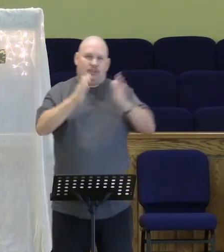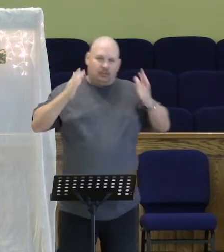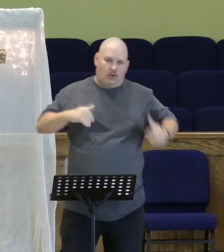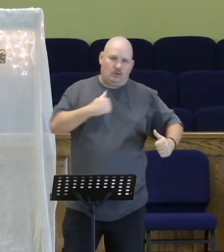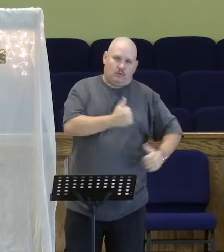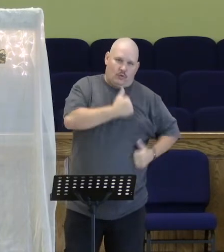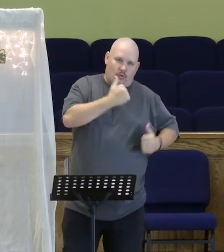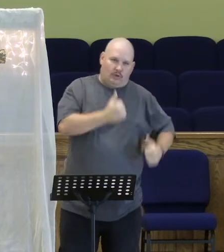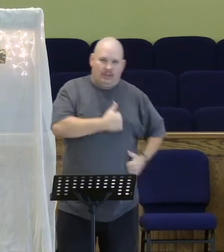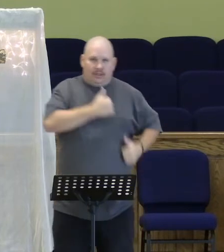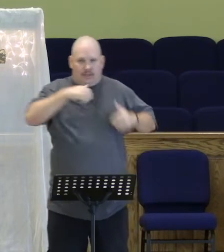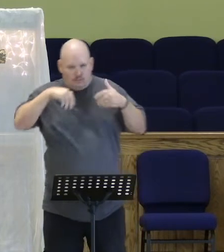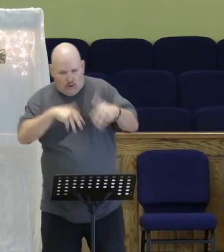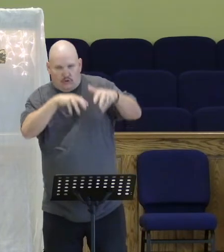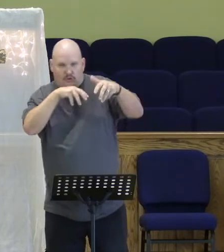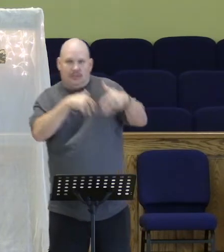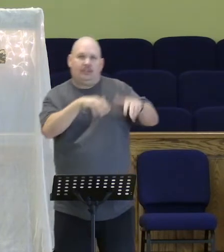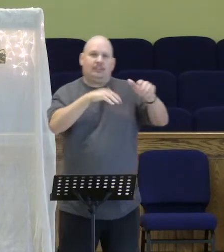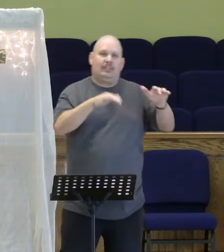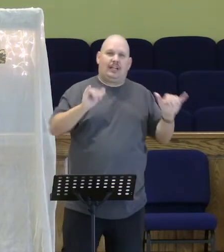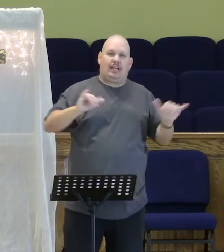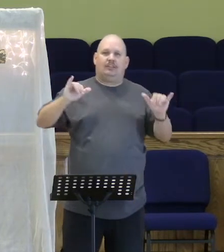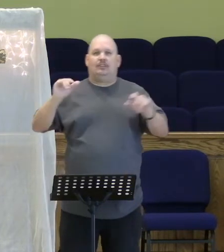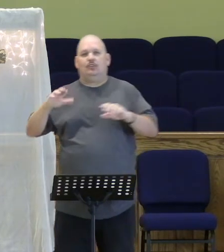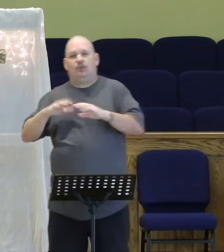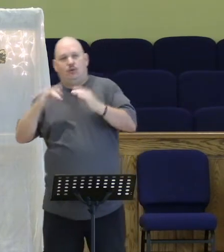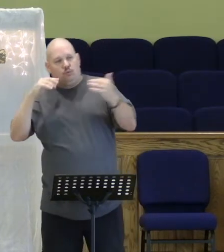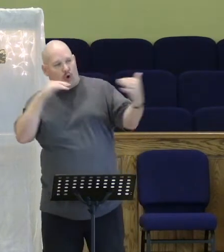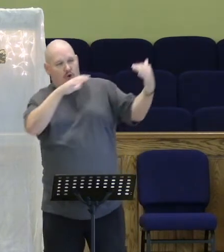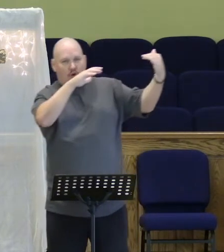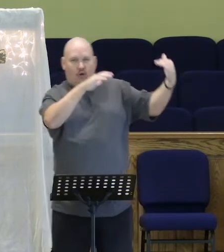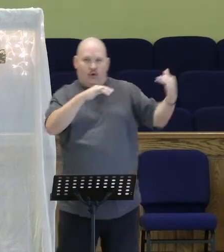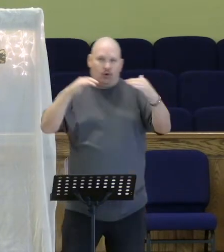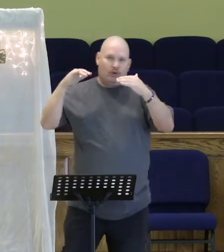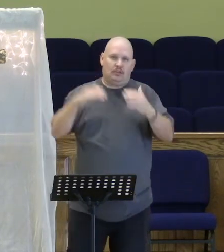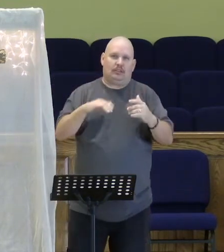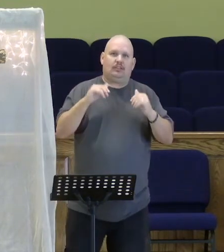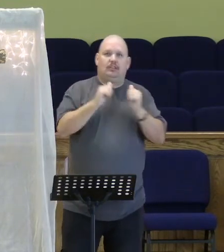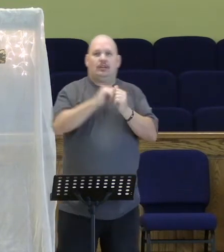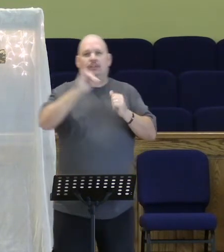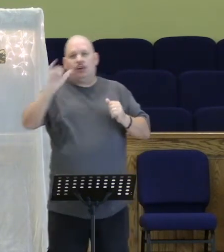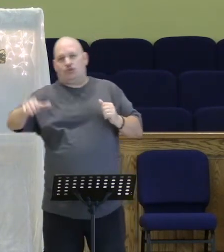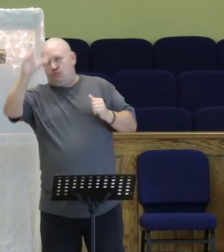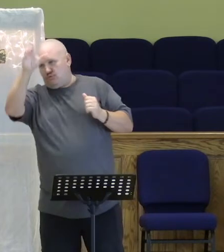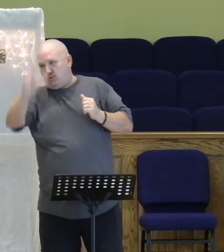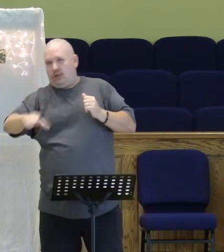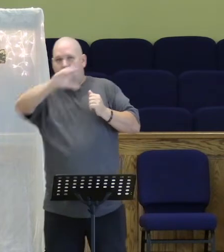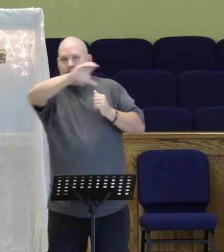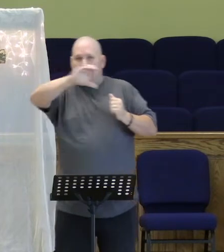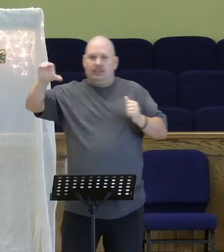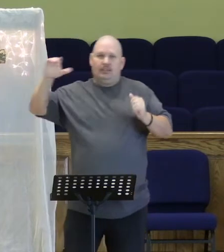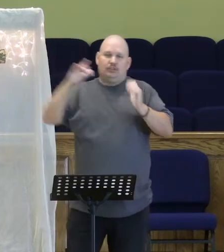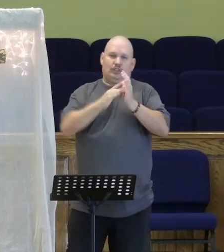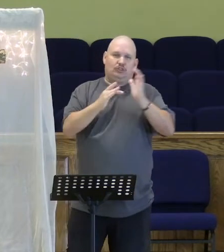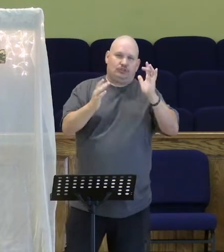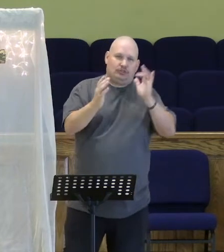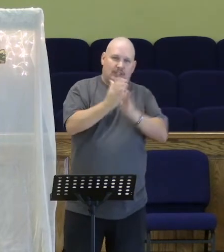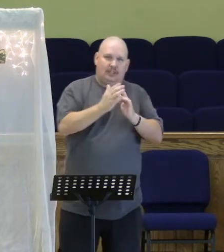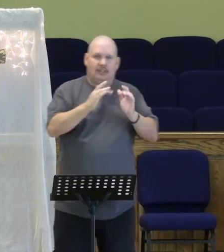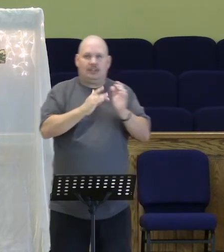Onward, Christian soldiers, marching as to war. With the